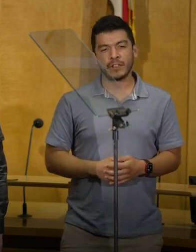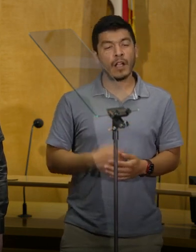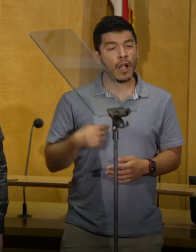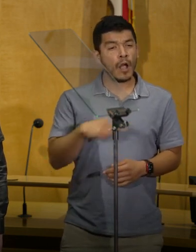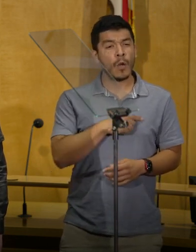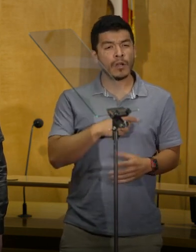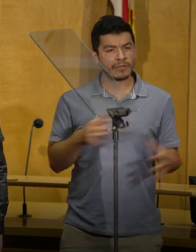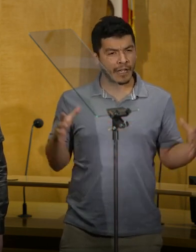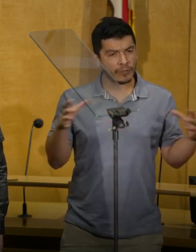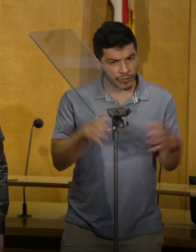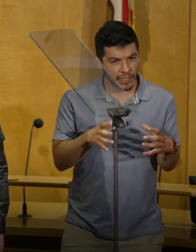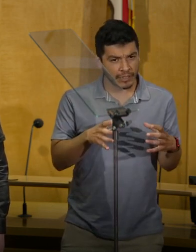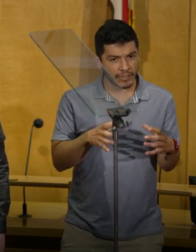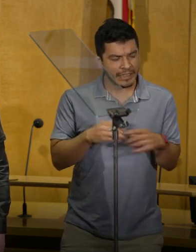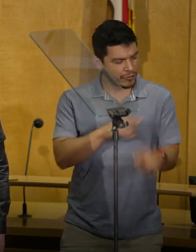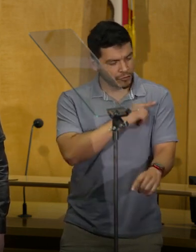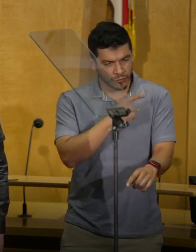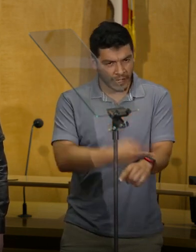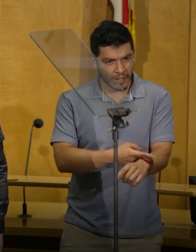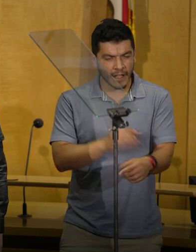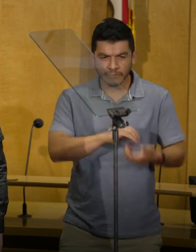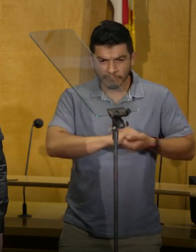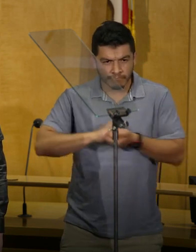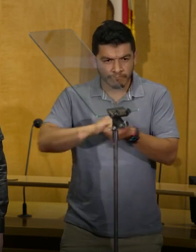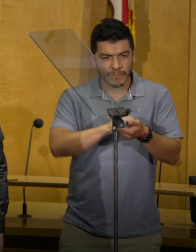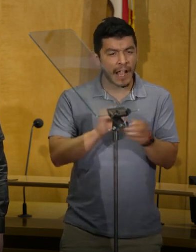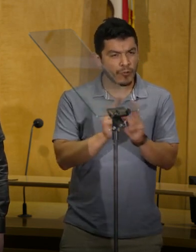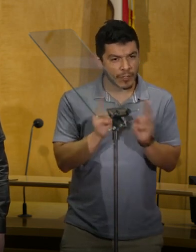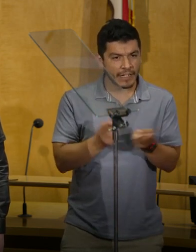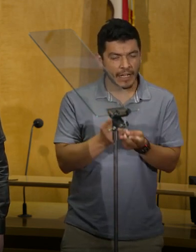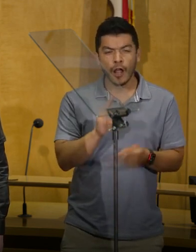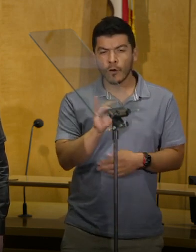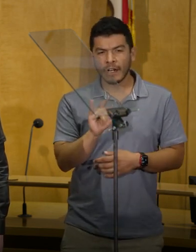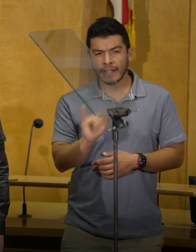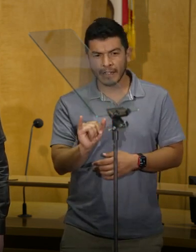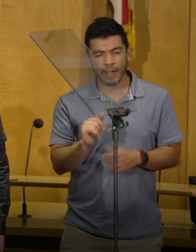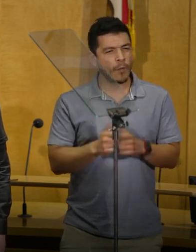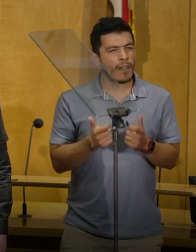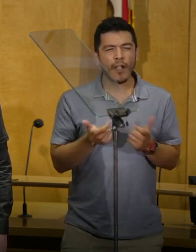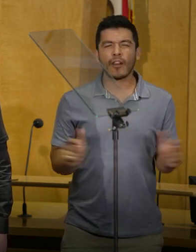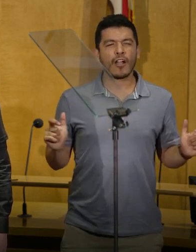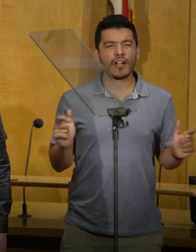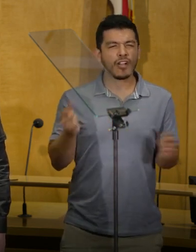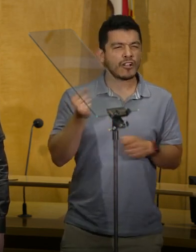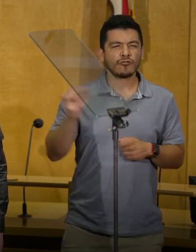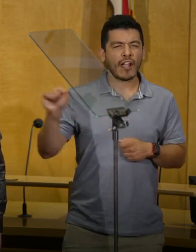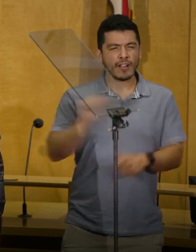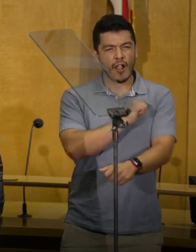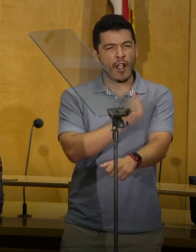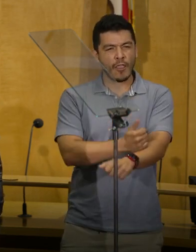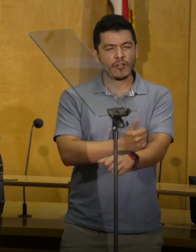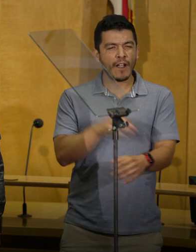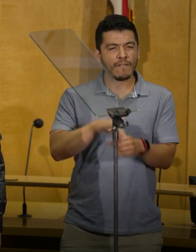So we came together in strength and solidarity and unity with the largest strike